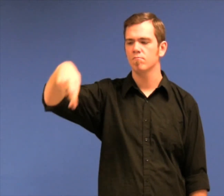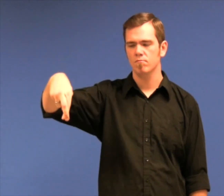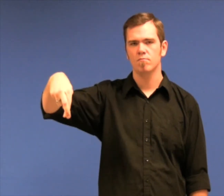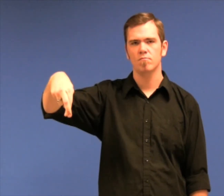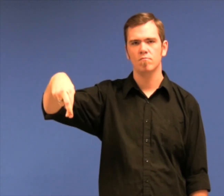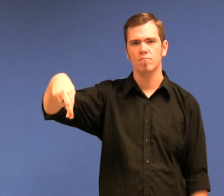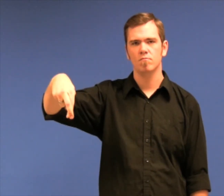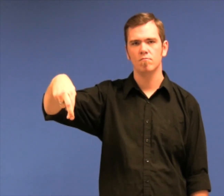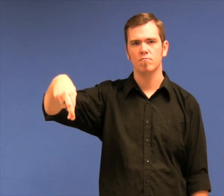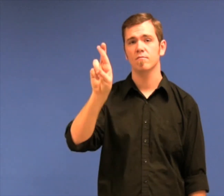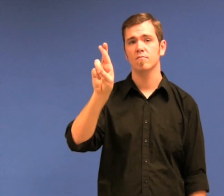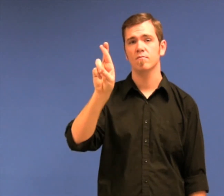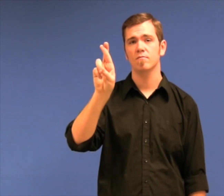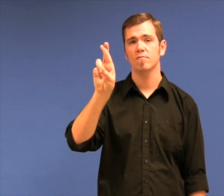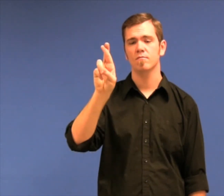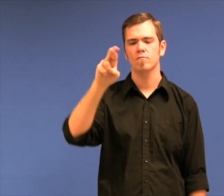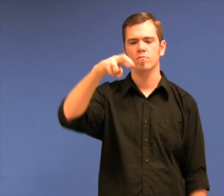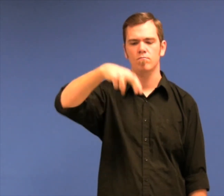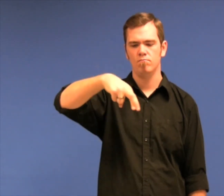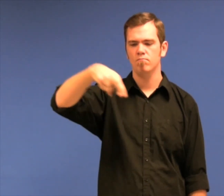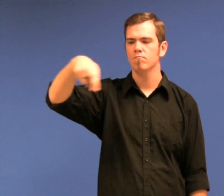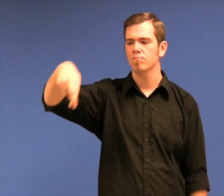down, and it goes back and forth. Restroom.